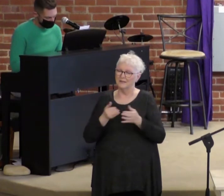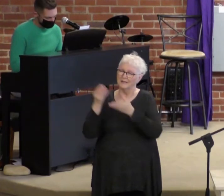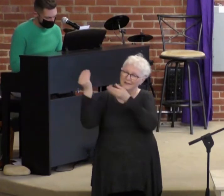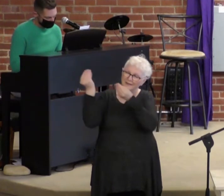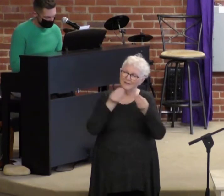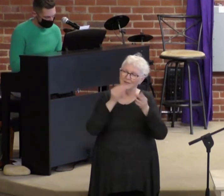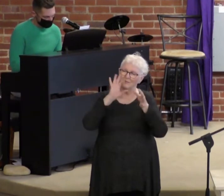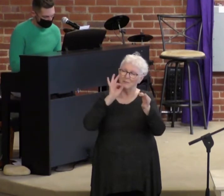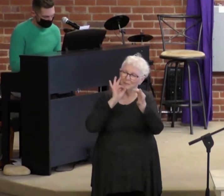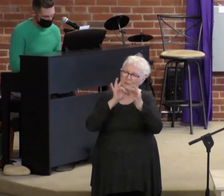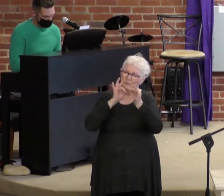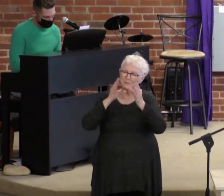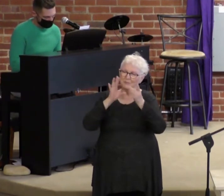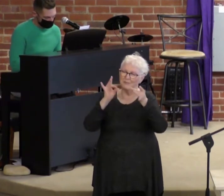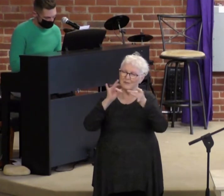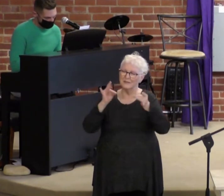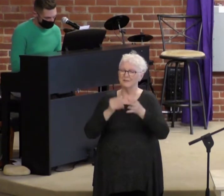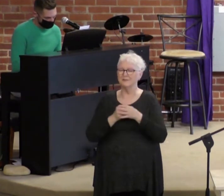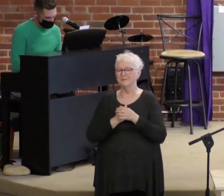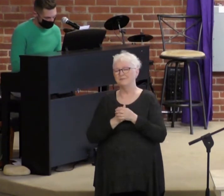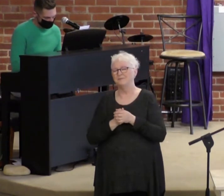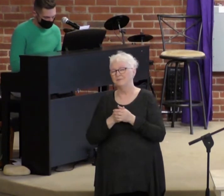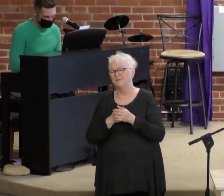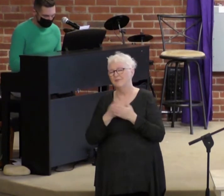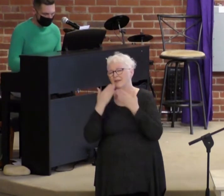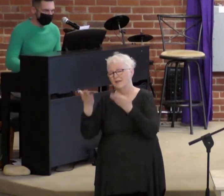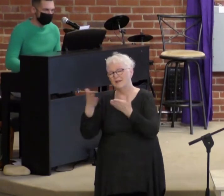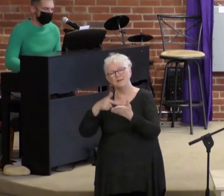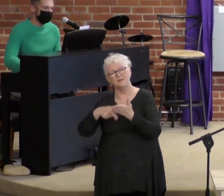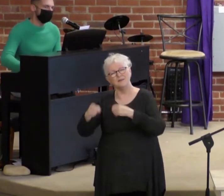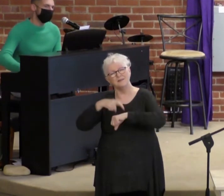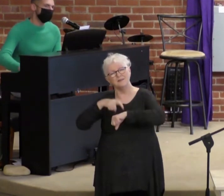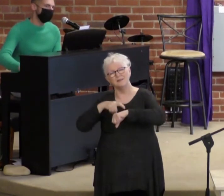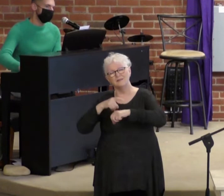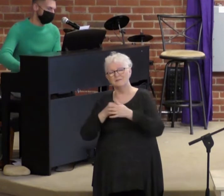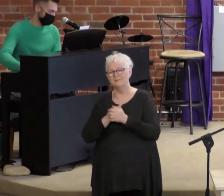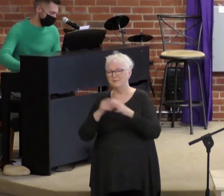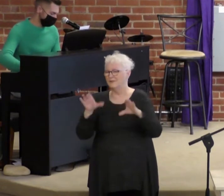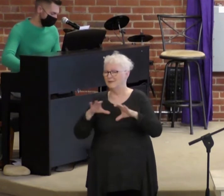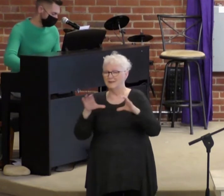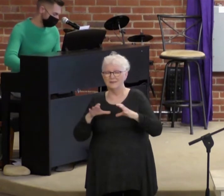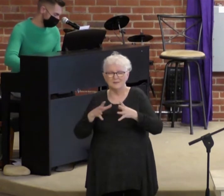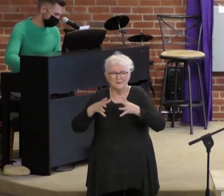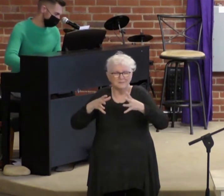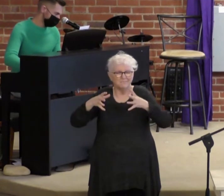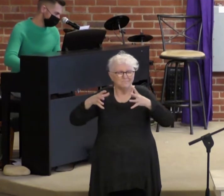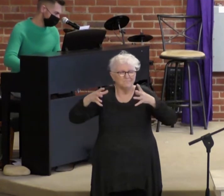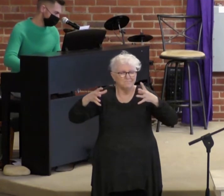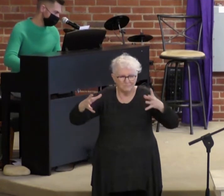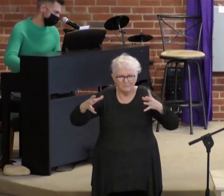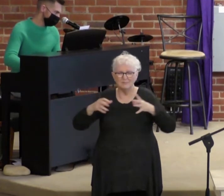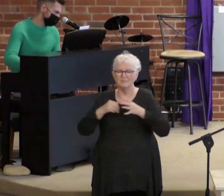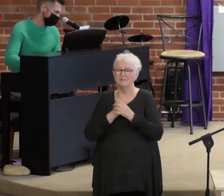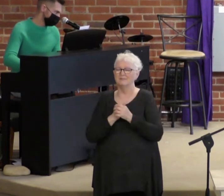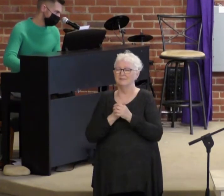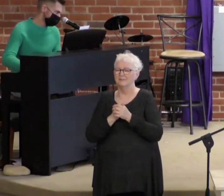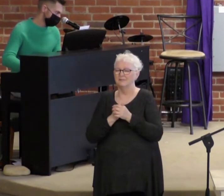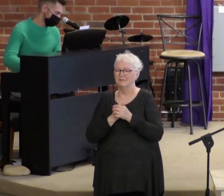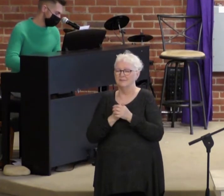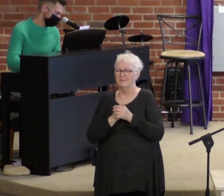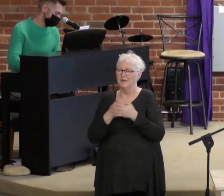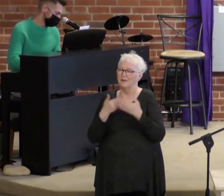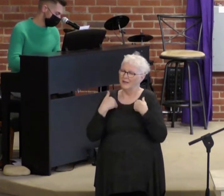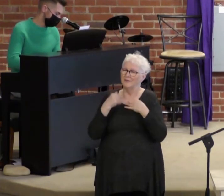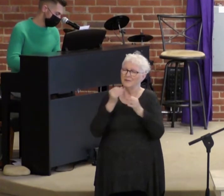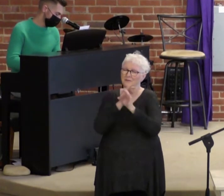just thank you for this time. Father, you've done so much for us. You've blessed us in so many ways, just that we have the freedom